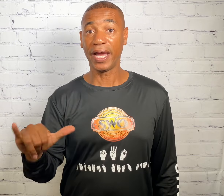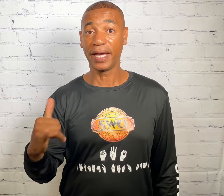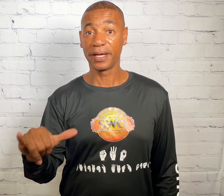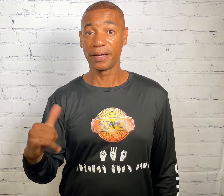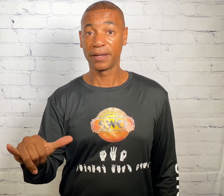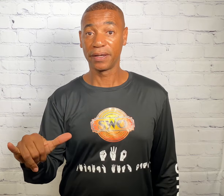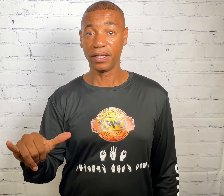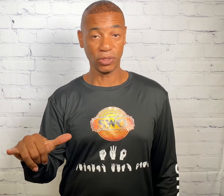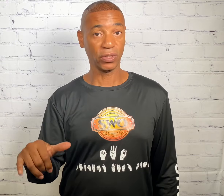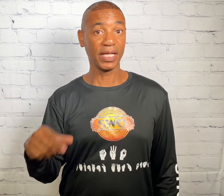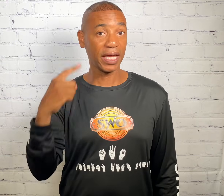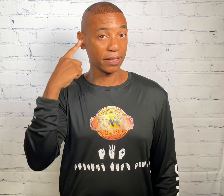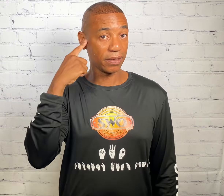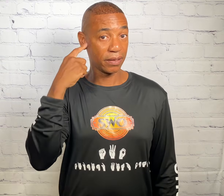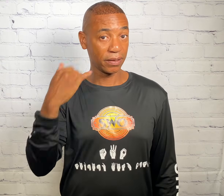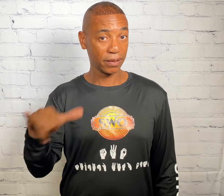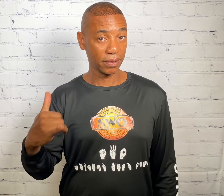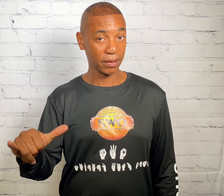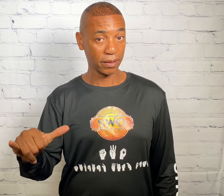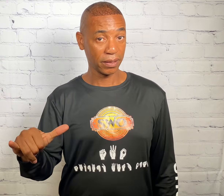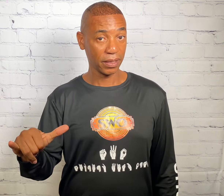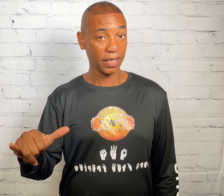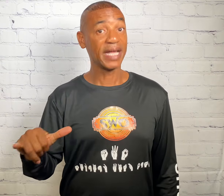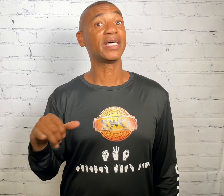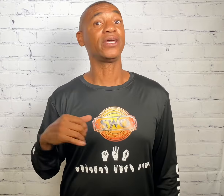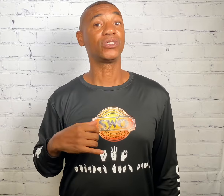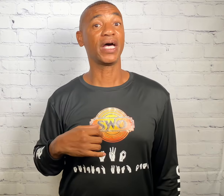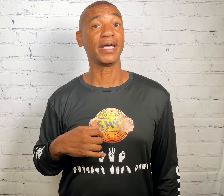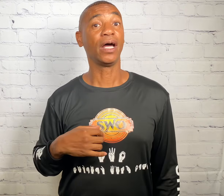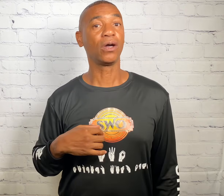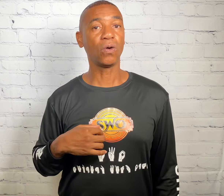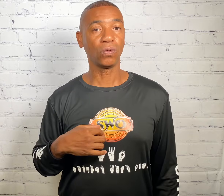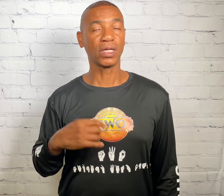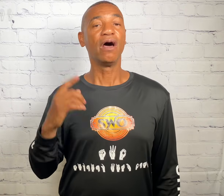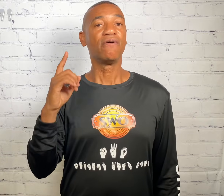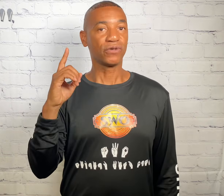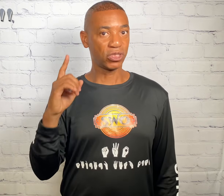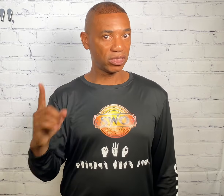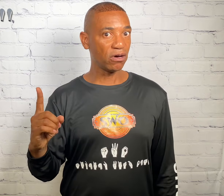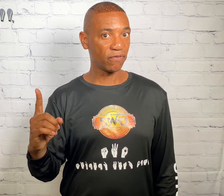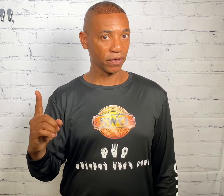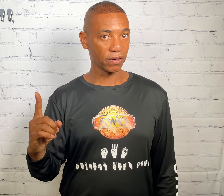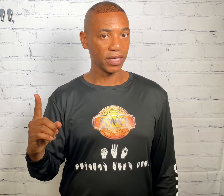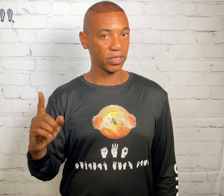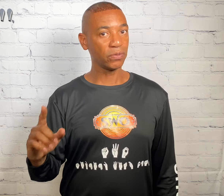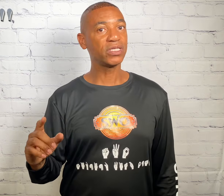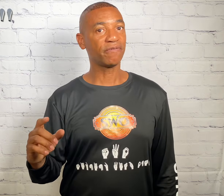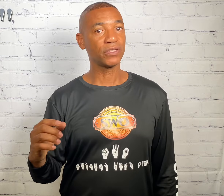Y. Let me show you that again. That's how you sign gold. For silver, the only difference,